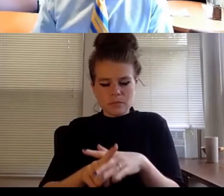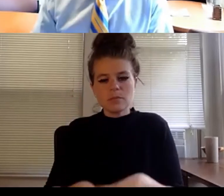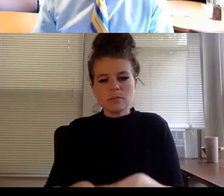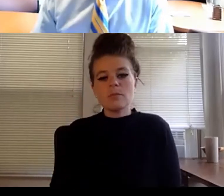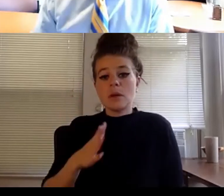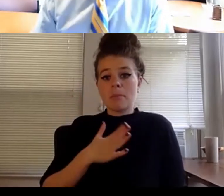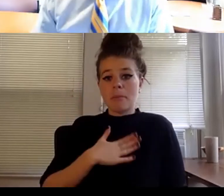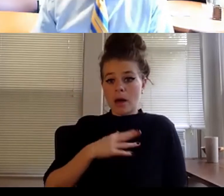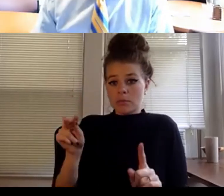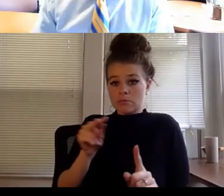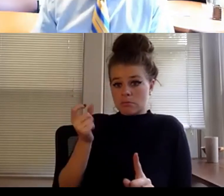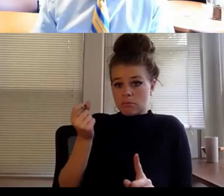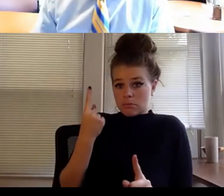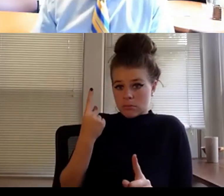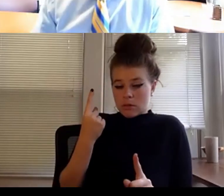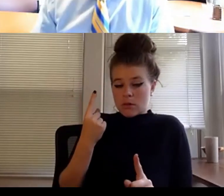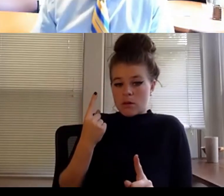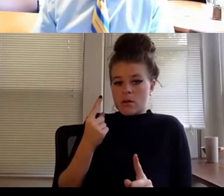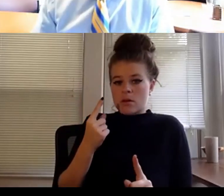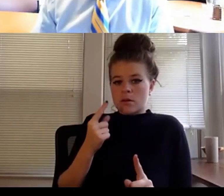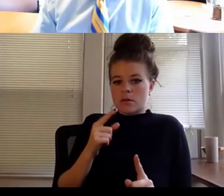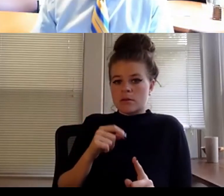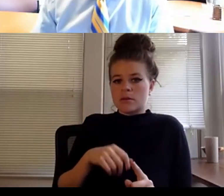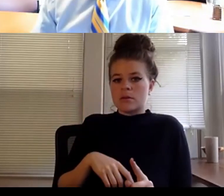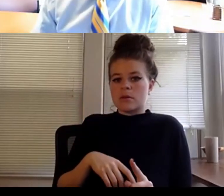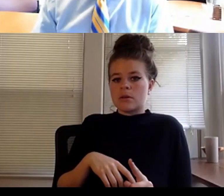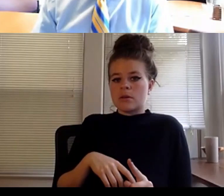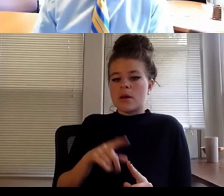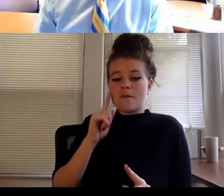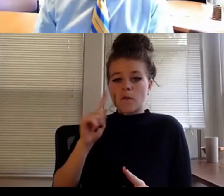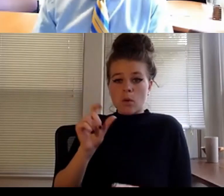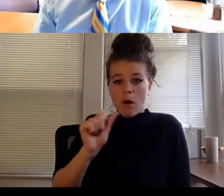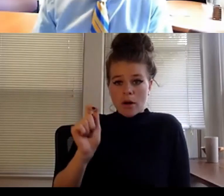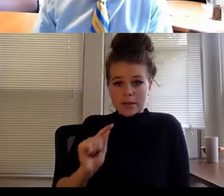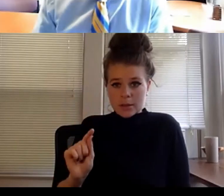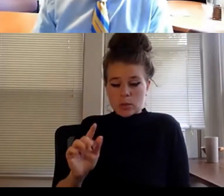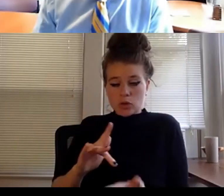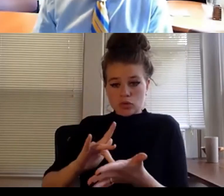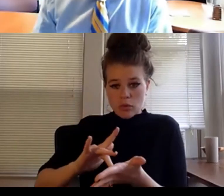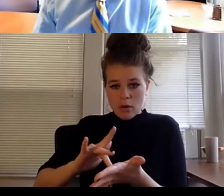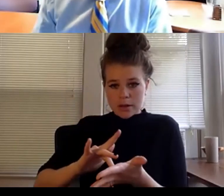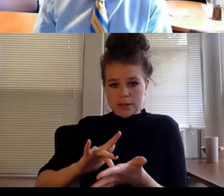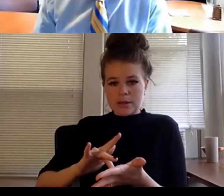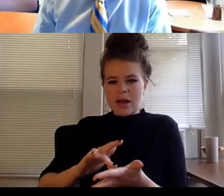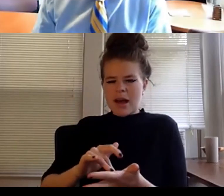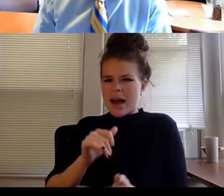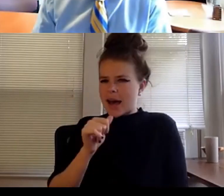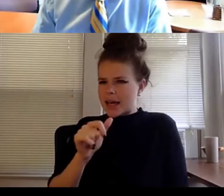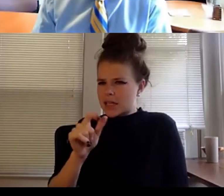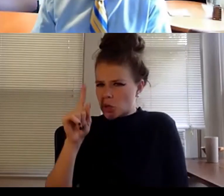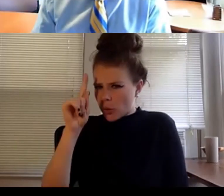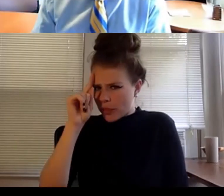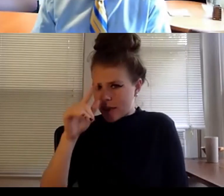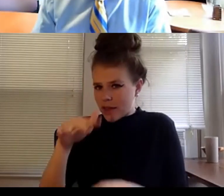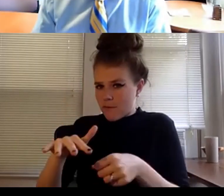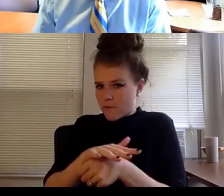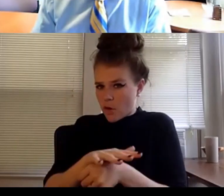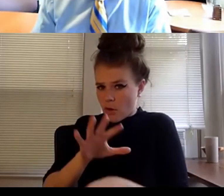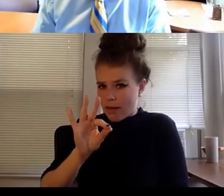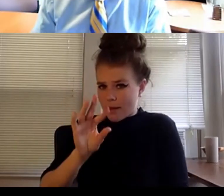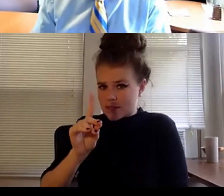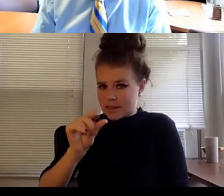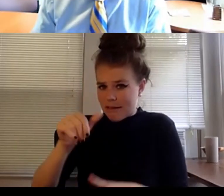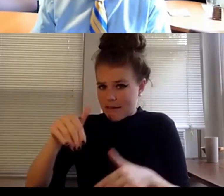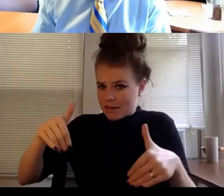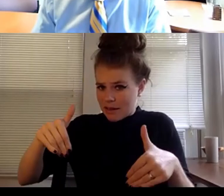is that I have to look at it for the Alzheimer's drug. I don't think it's a full FDA approval yet,